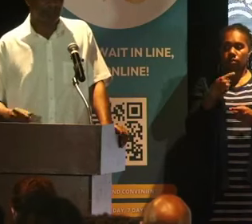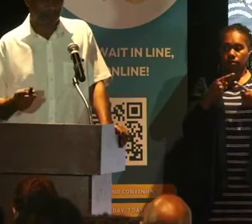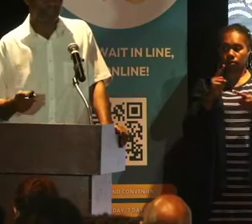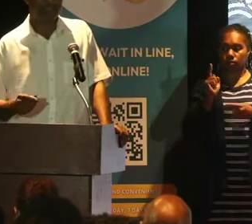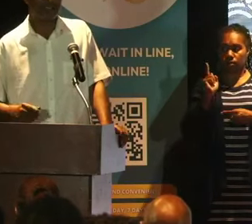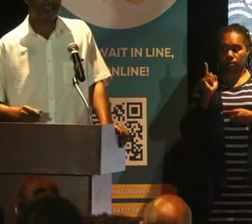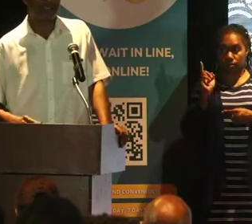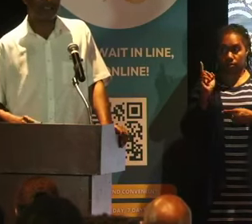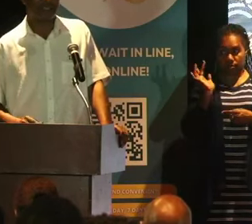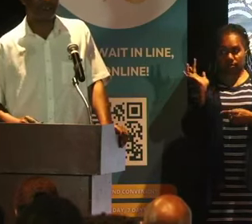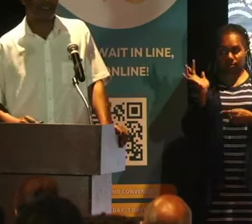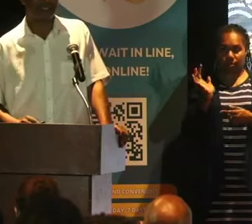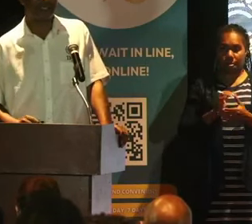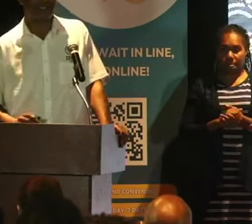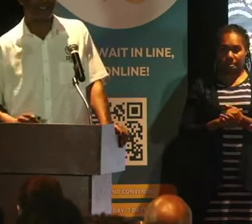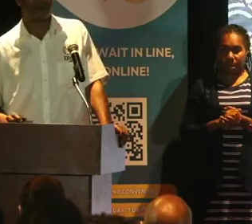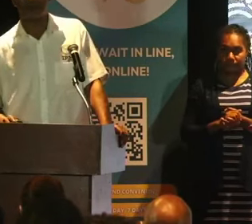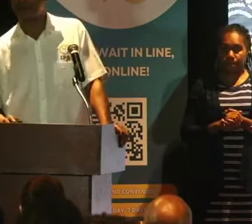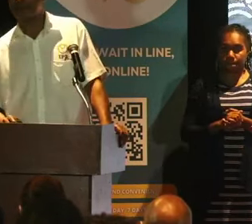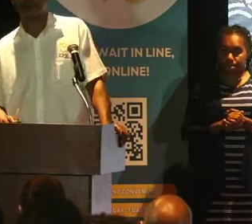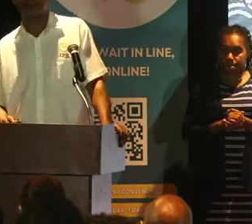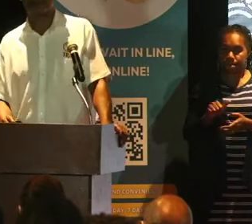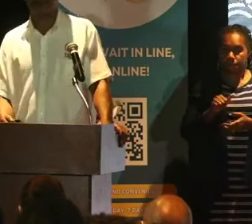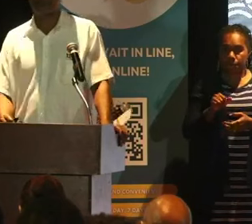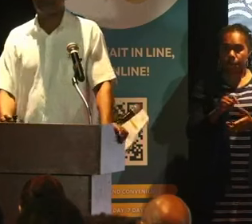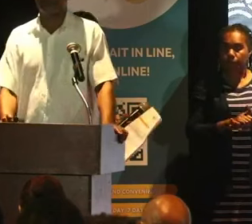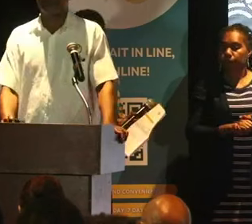I hope I answered your question. Thank you.